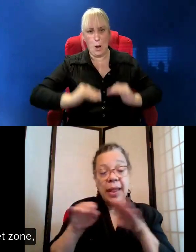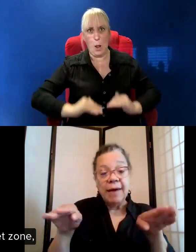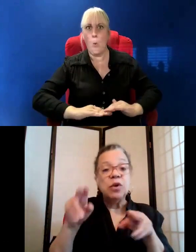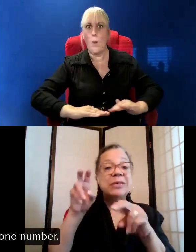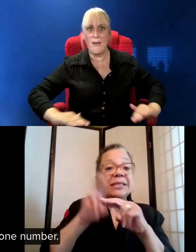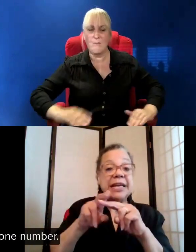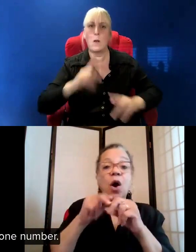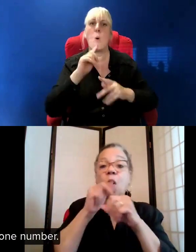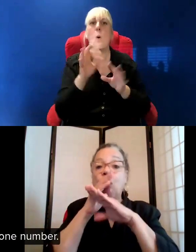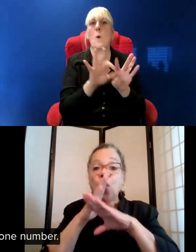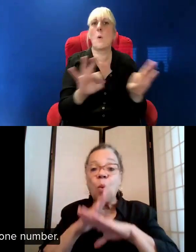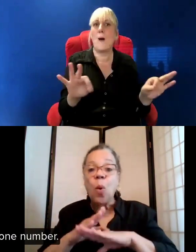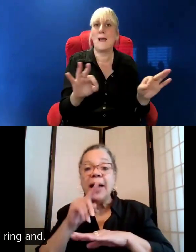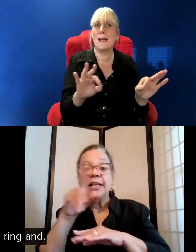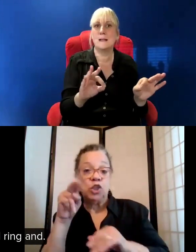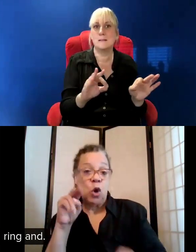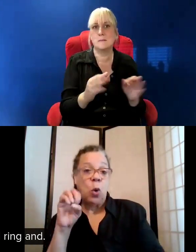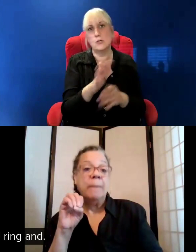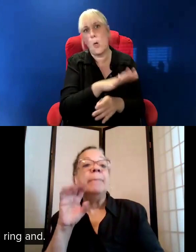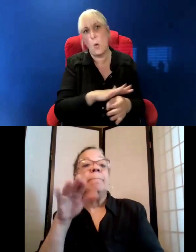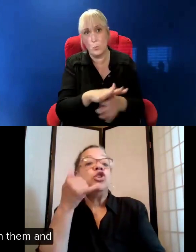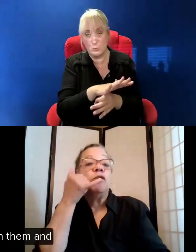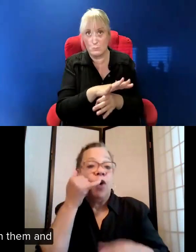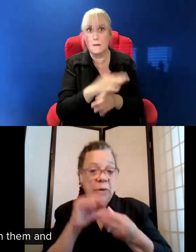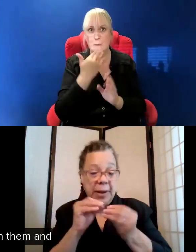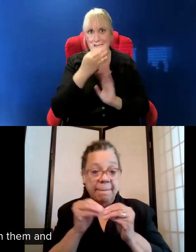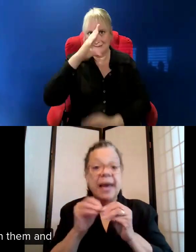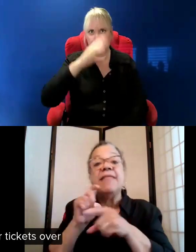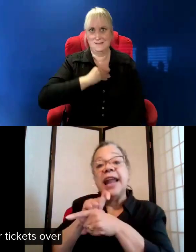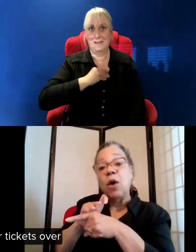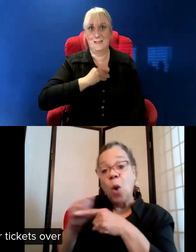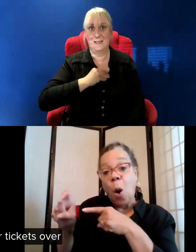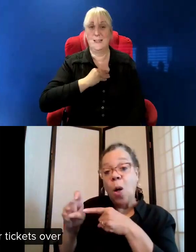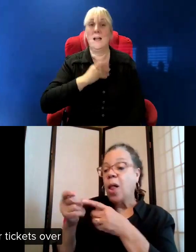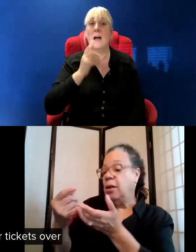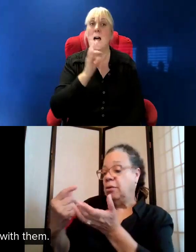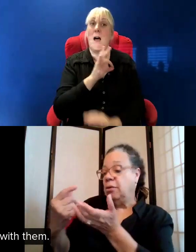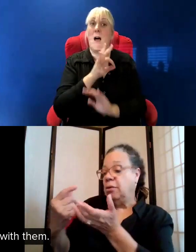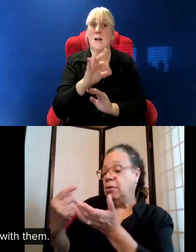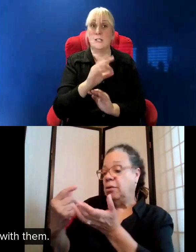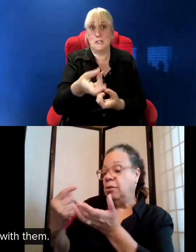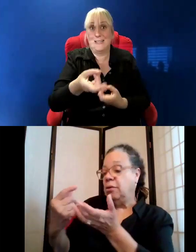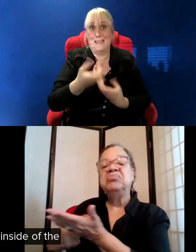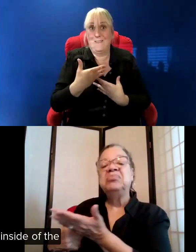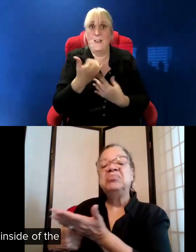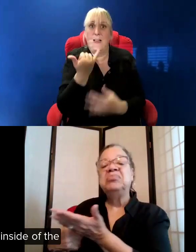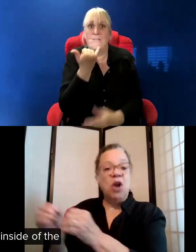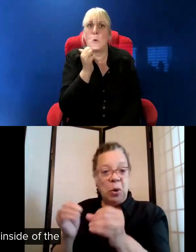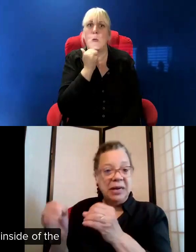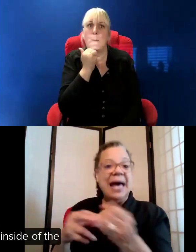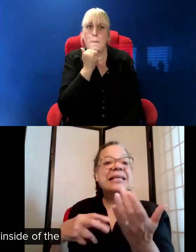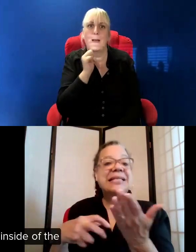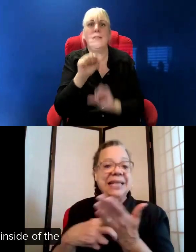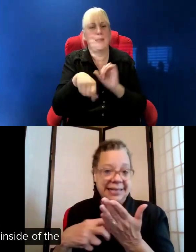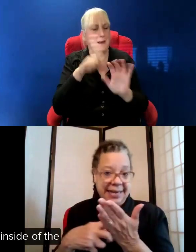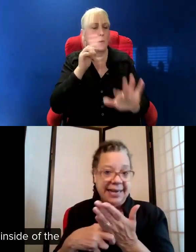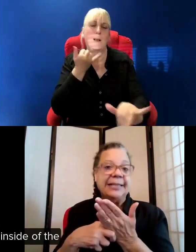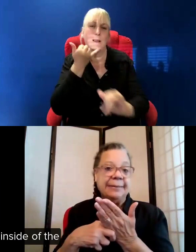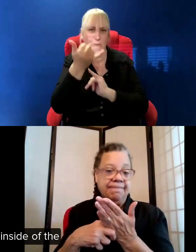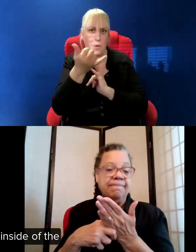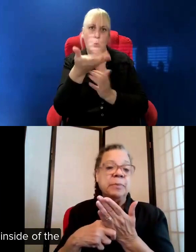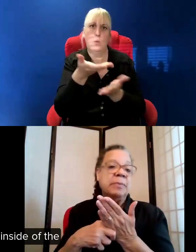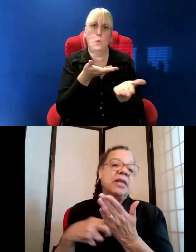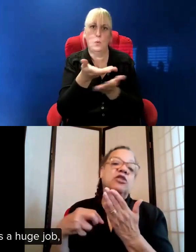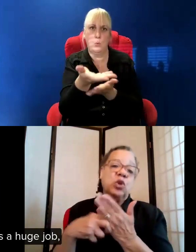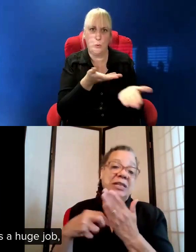quiet zone, and put a phone number, and then I ring and discuss with them and organise their tickets over the phone with them. So the ticketing